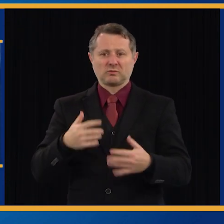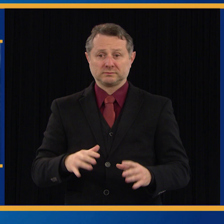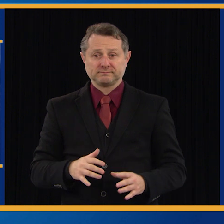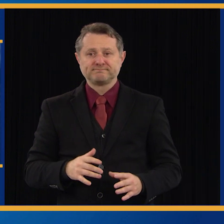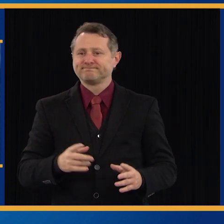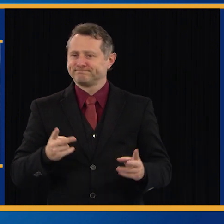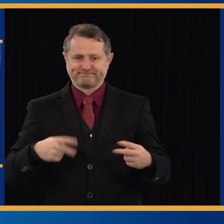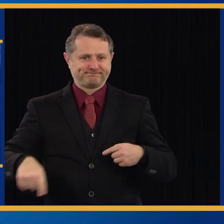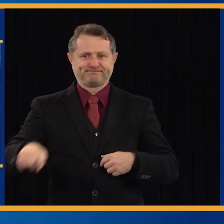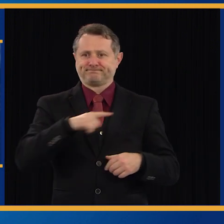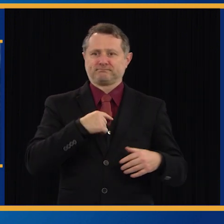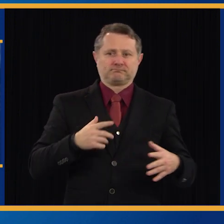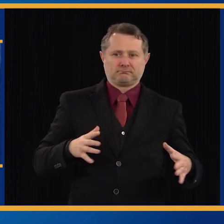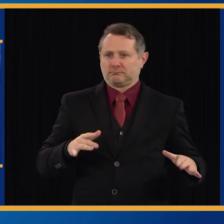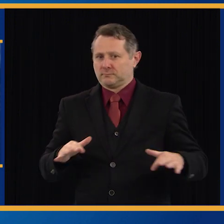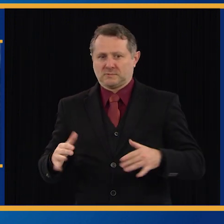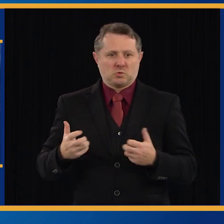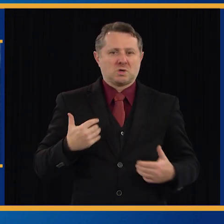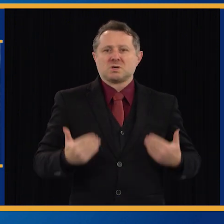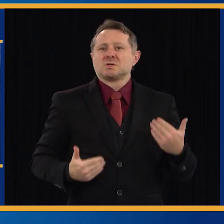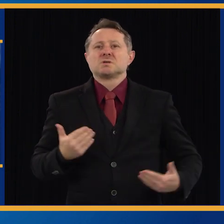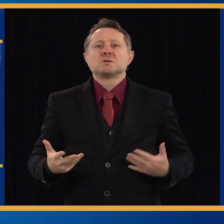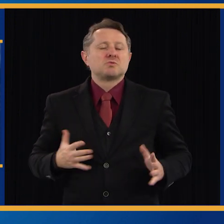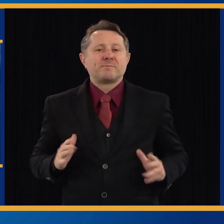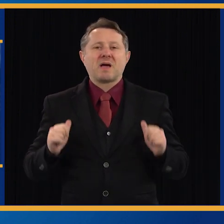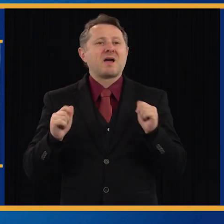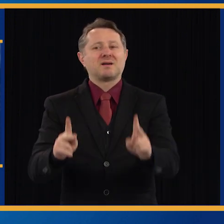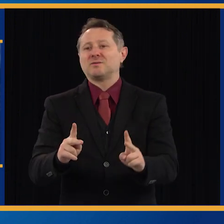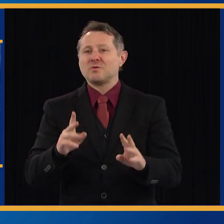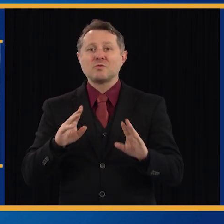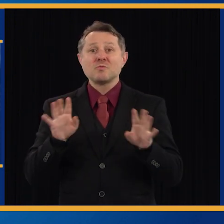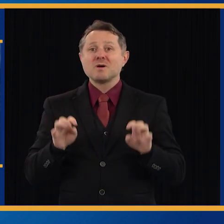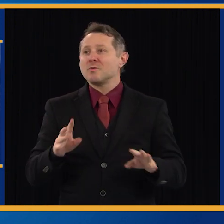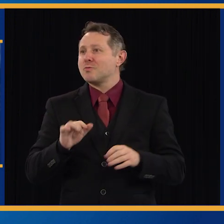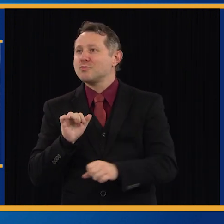reopen. Everyone is anxious to get back to work. So am I.